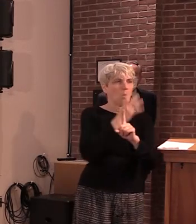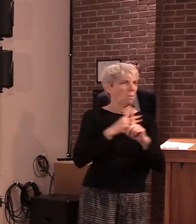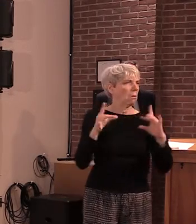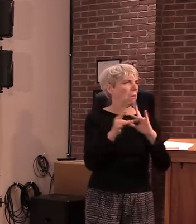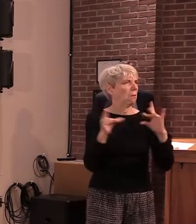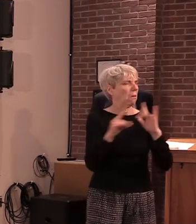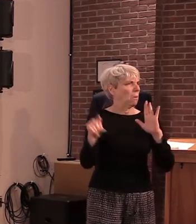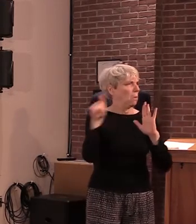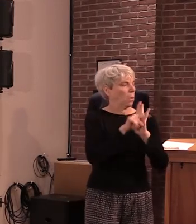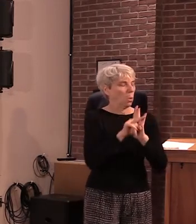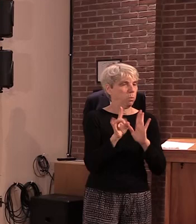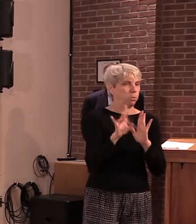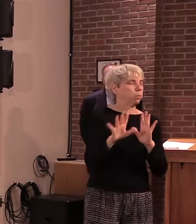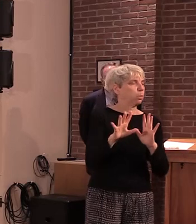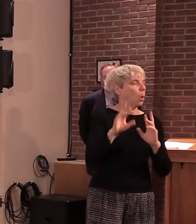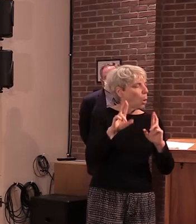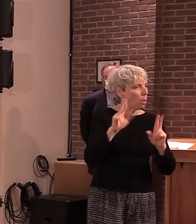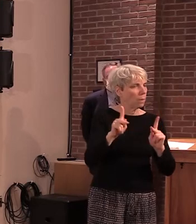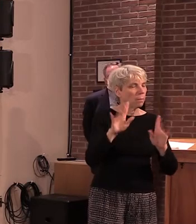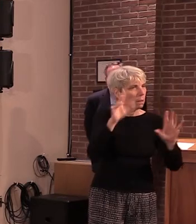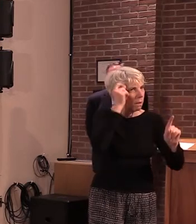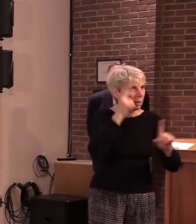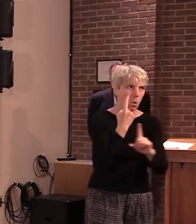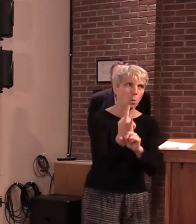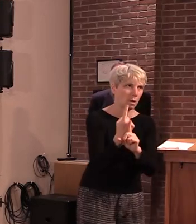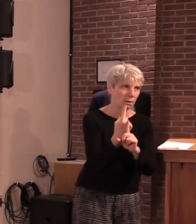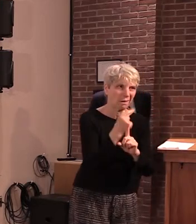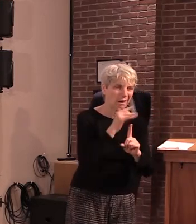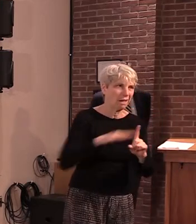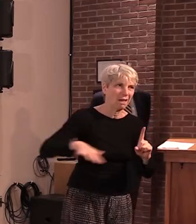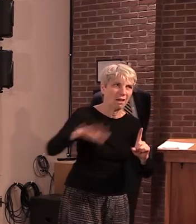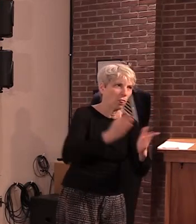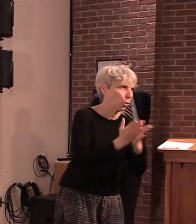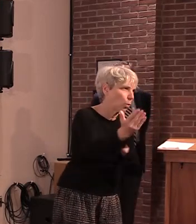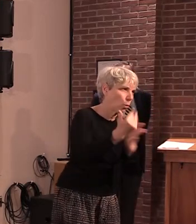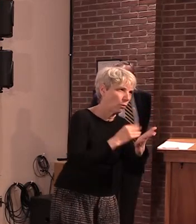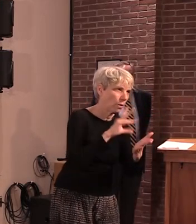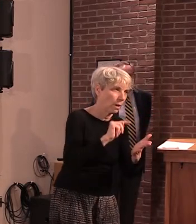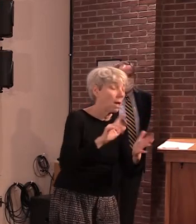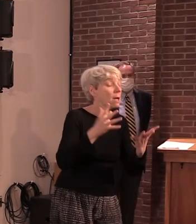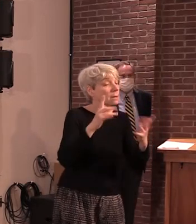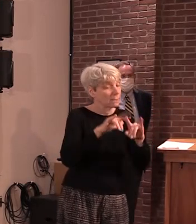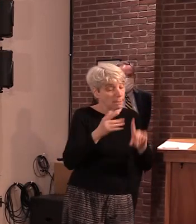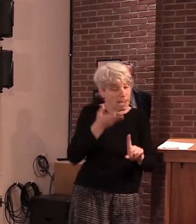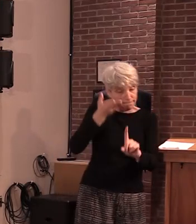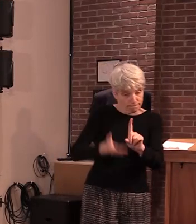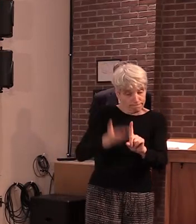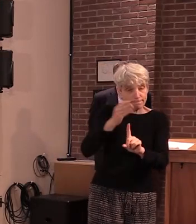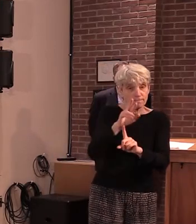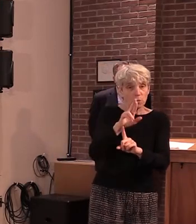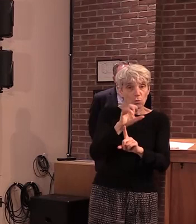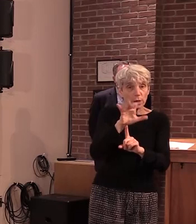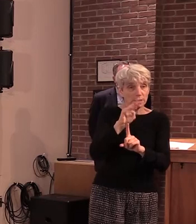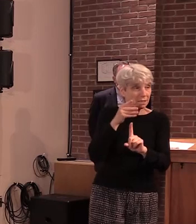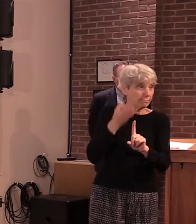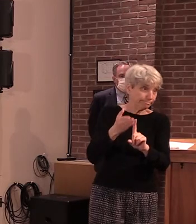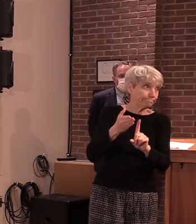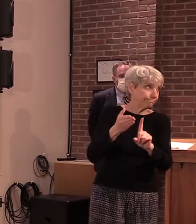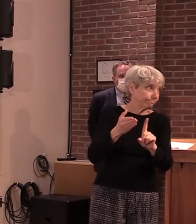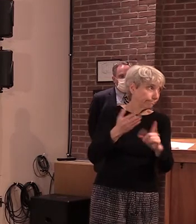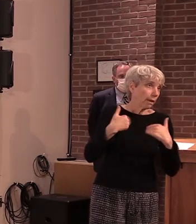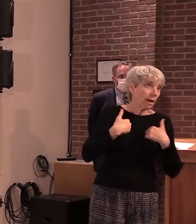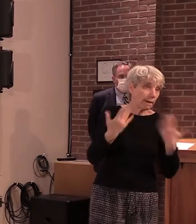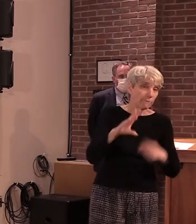video. But we have to acknowledge that racism exists here in Vermont, and that was an example of it.